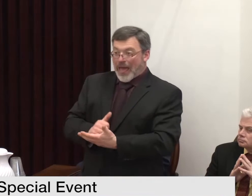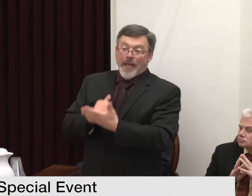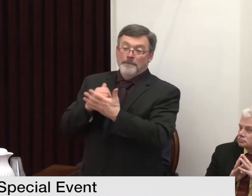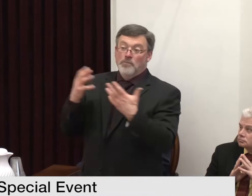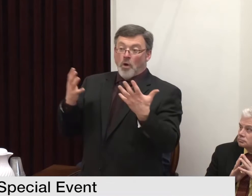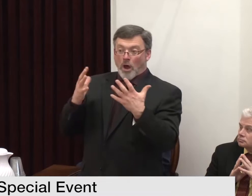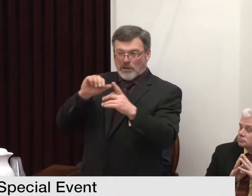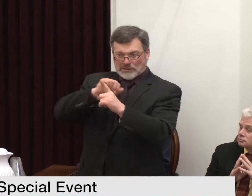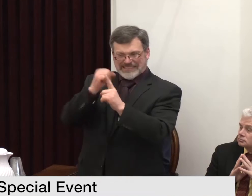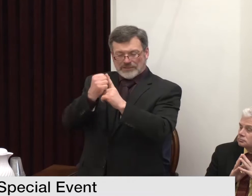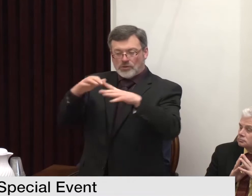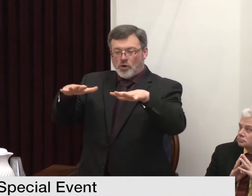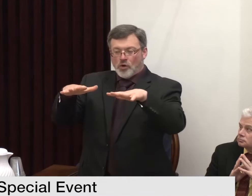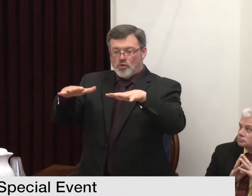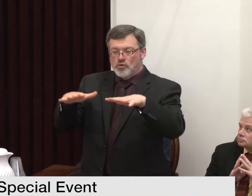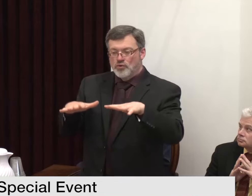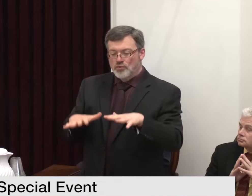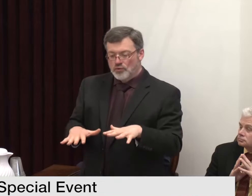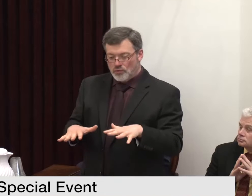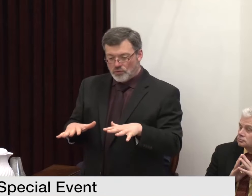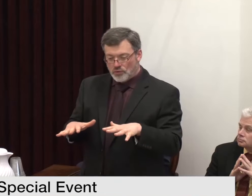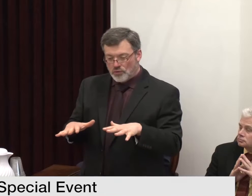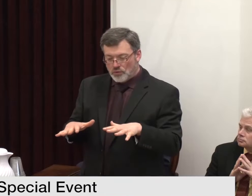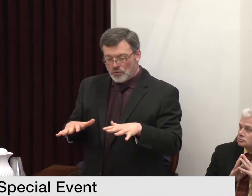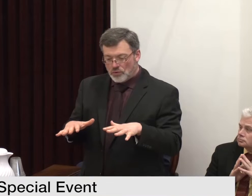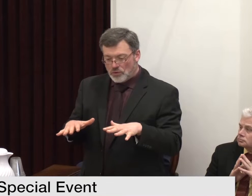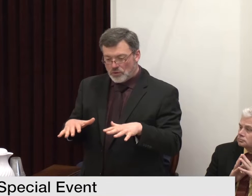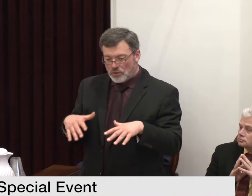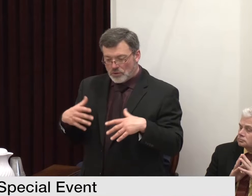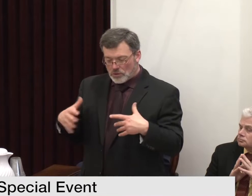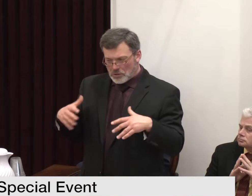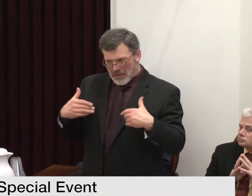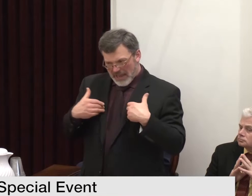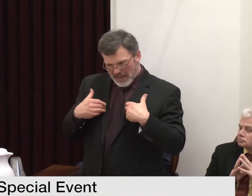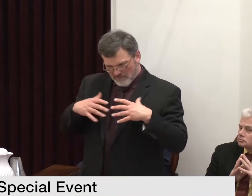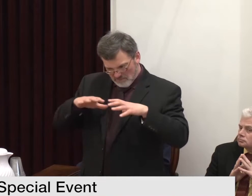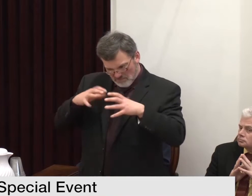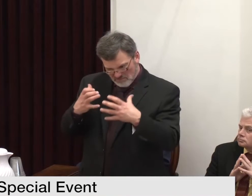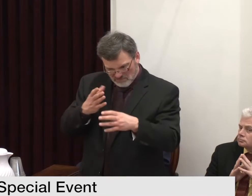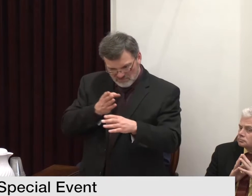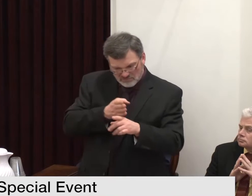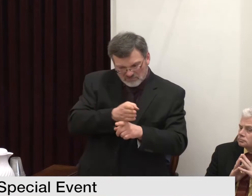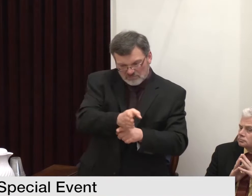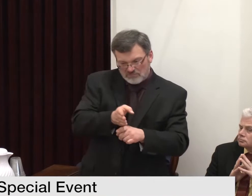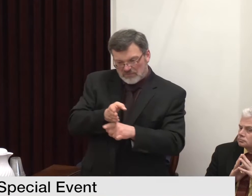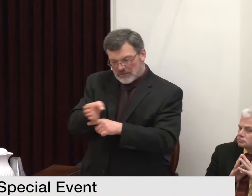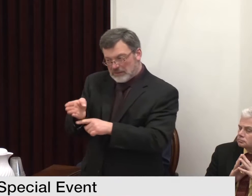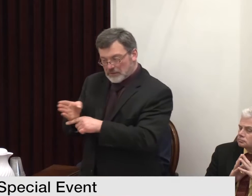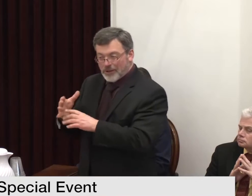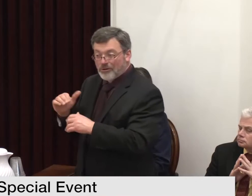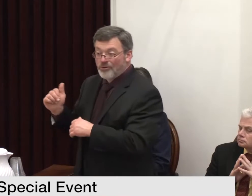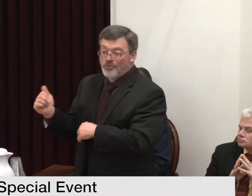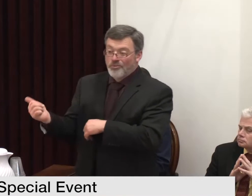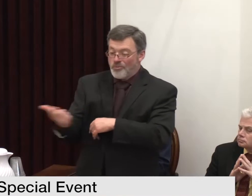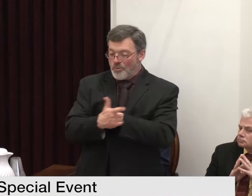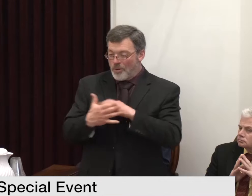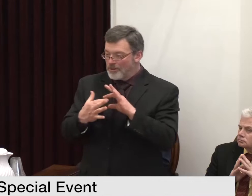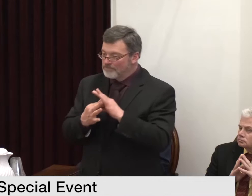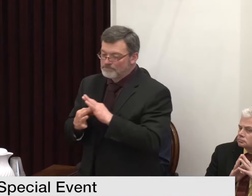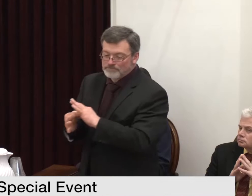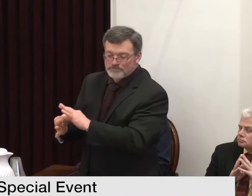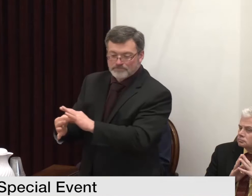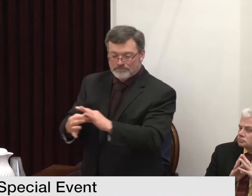Having a multi-pronged approach is what will turn the tide, because the reality is, that's what it